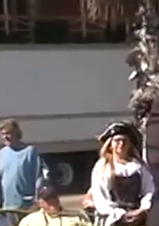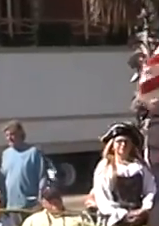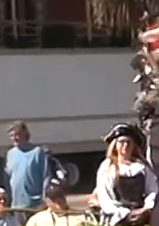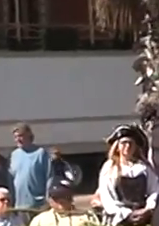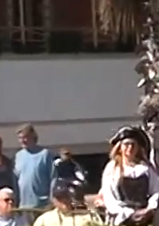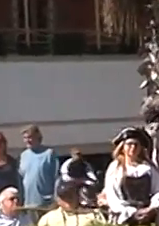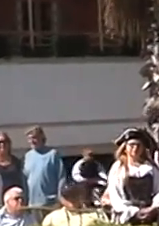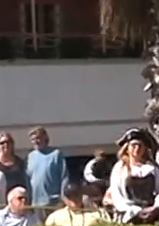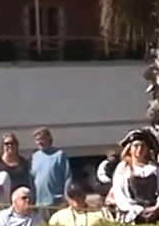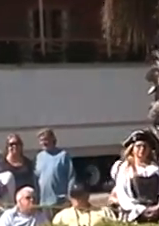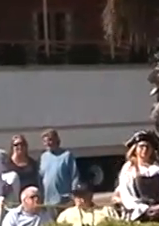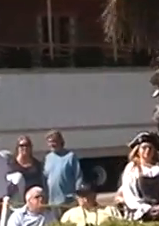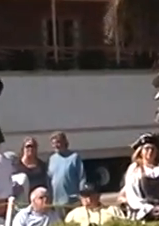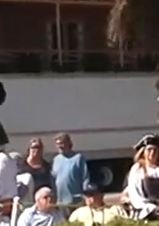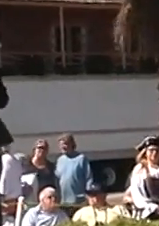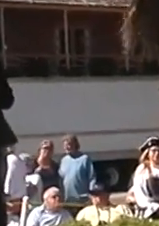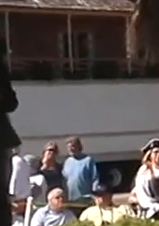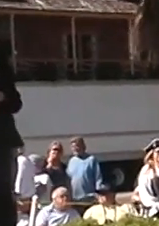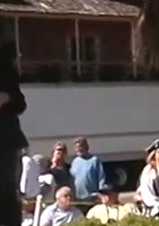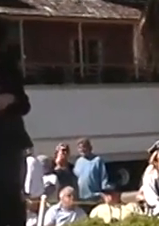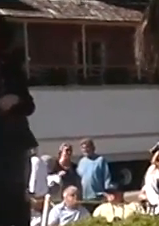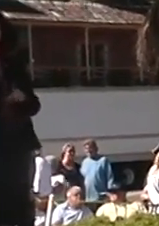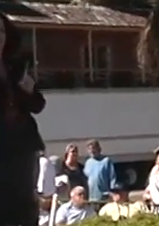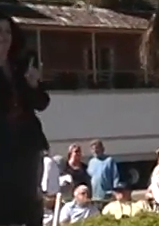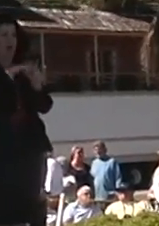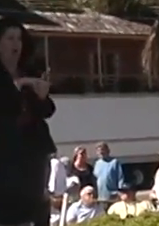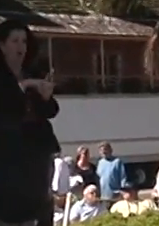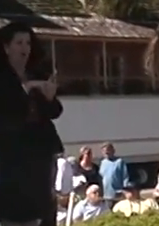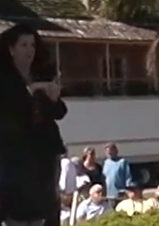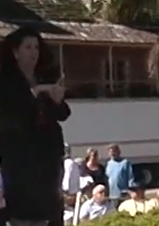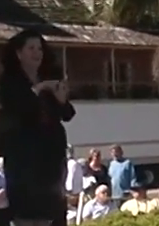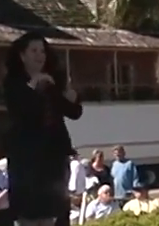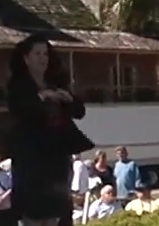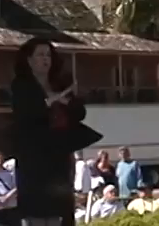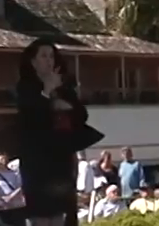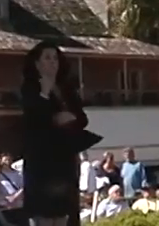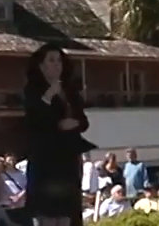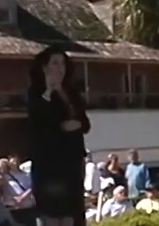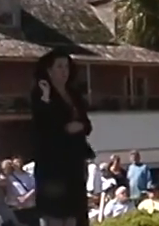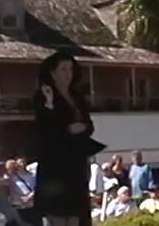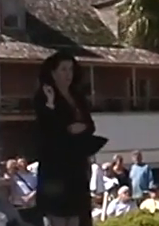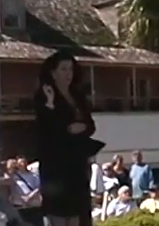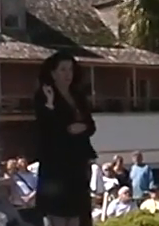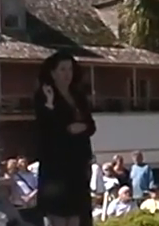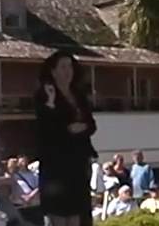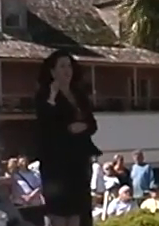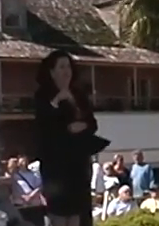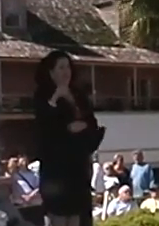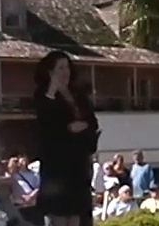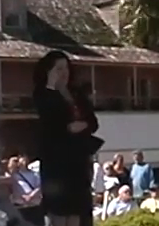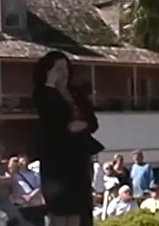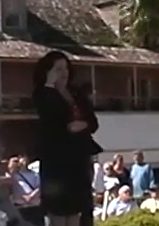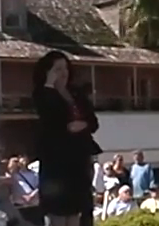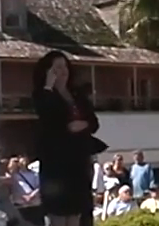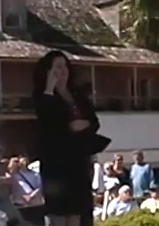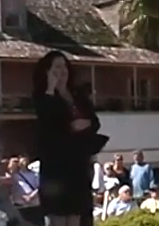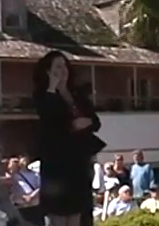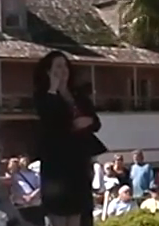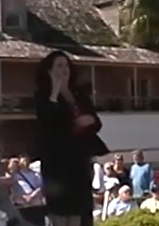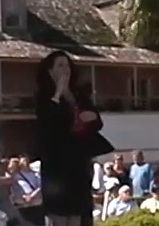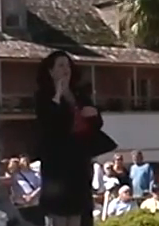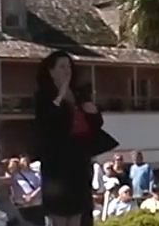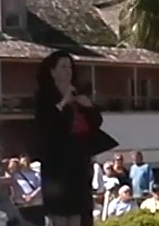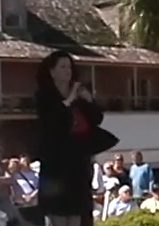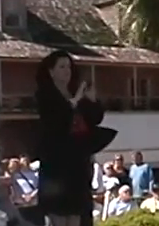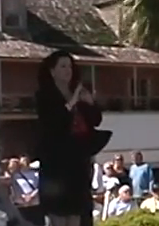then that Diego Columbus files a claim at the Court of Madrid, for he considered himself heir of his father's